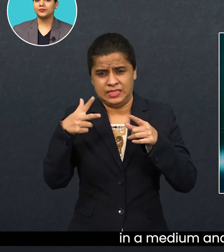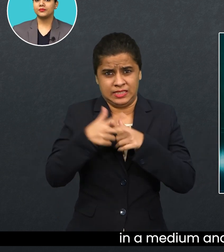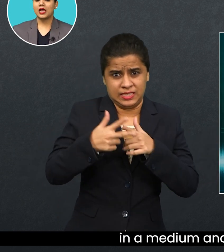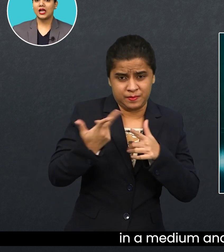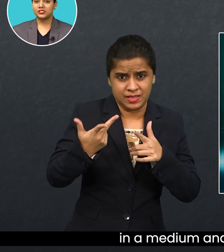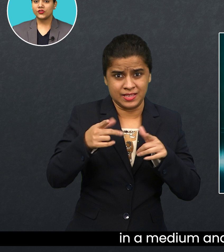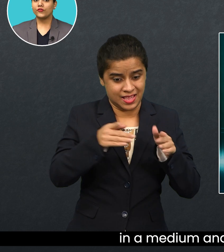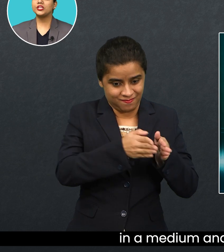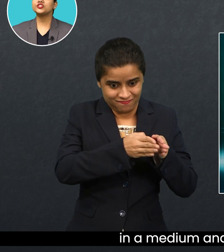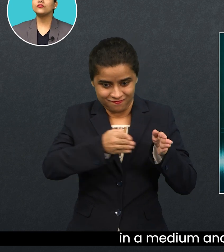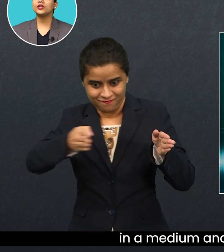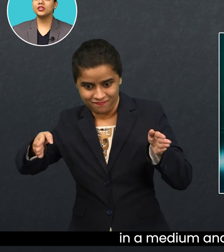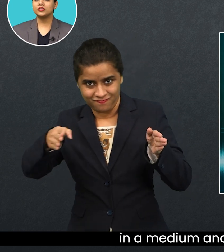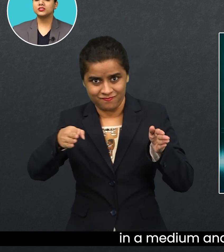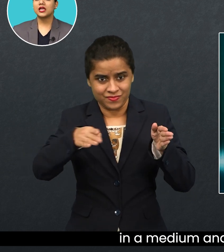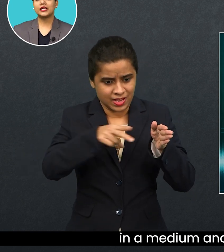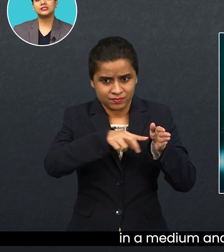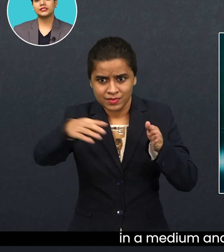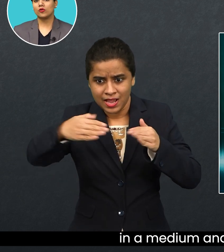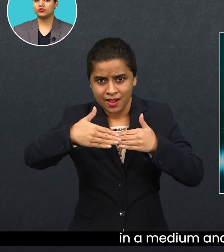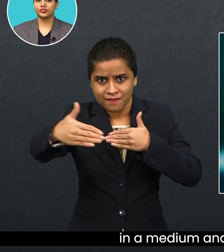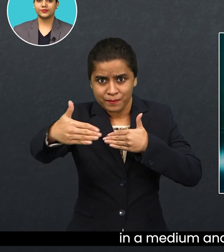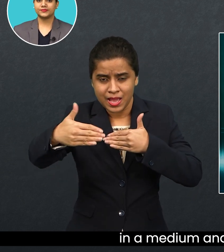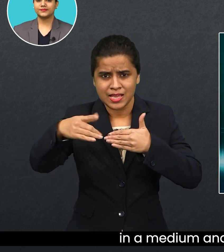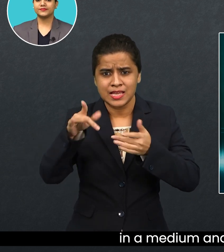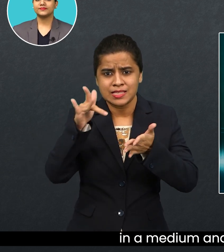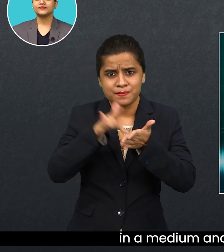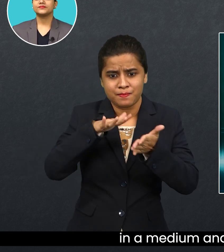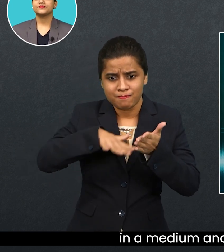medium and reach our ears as sound.